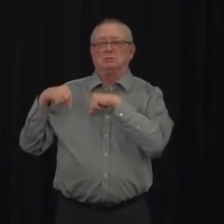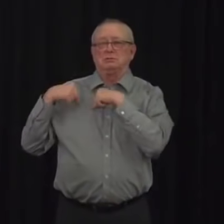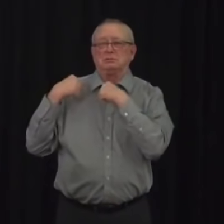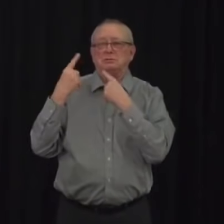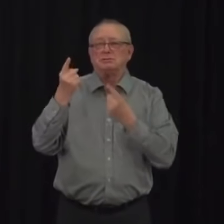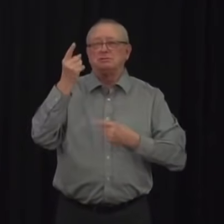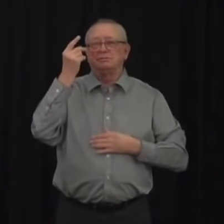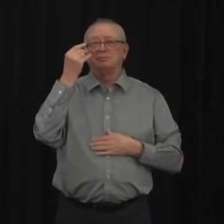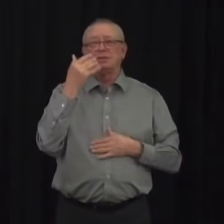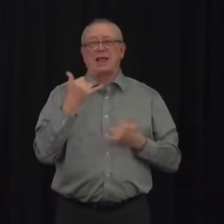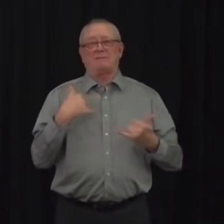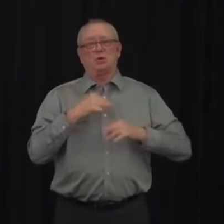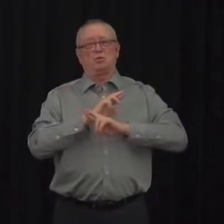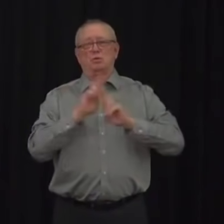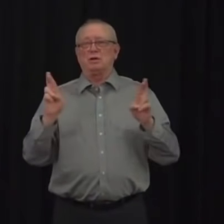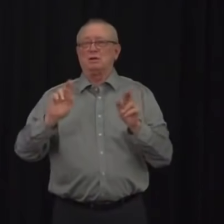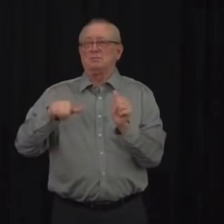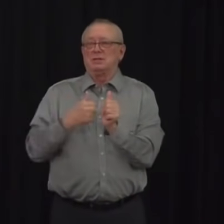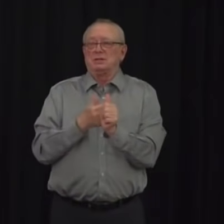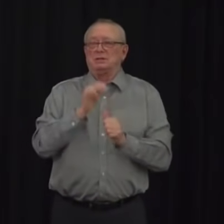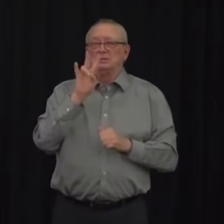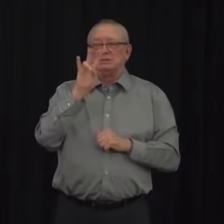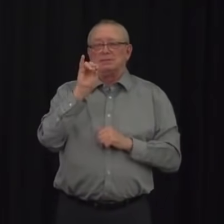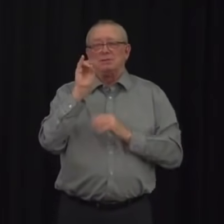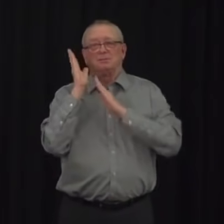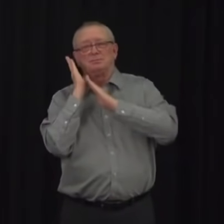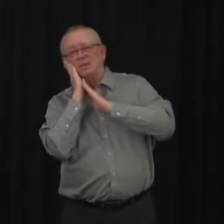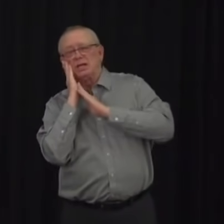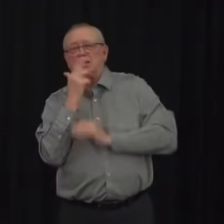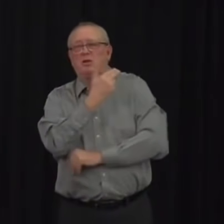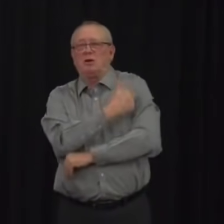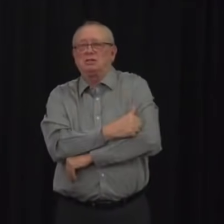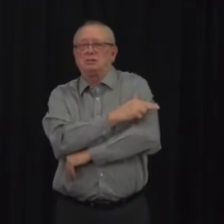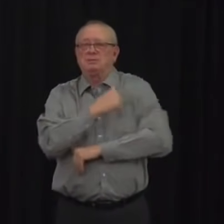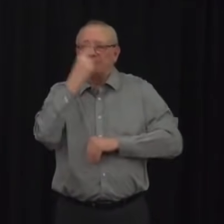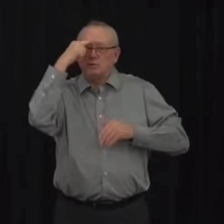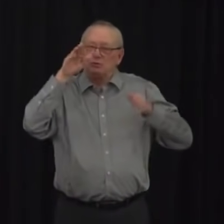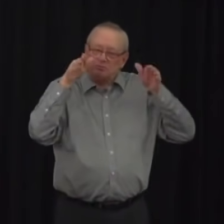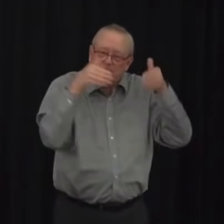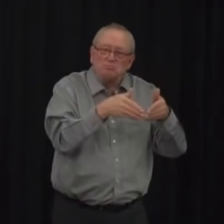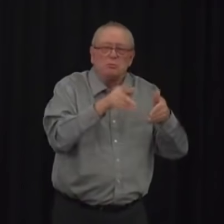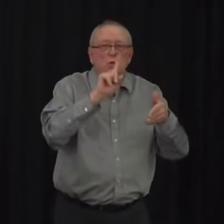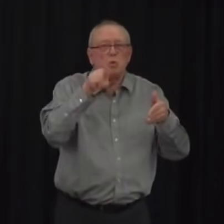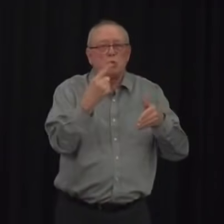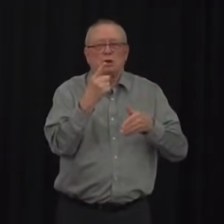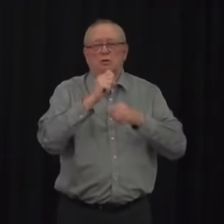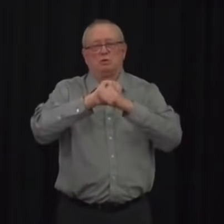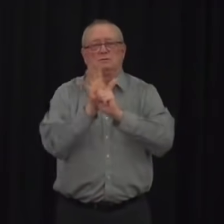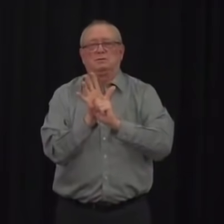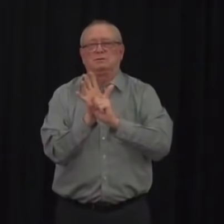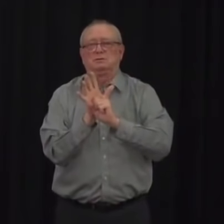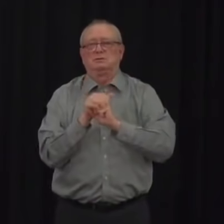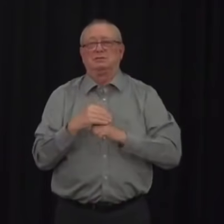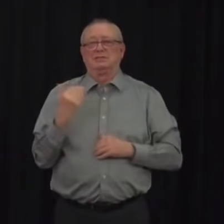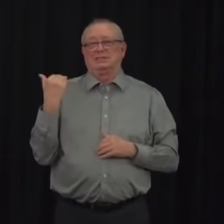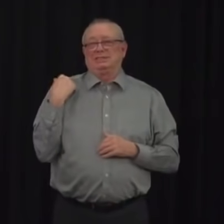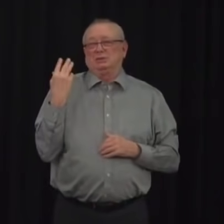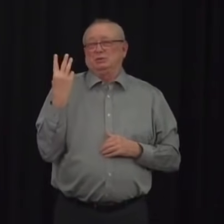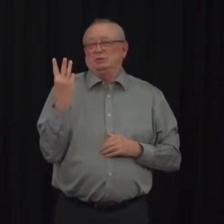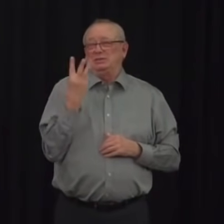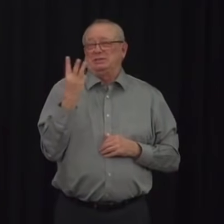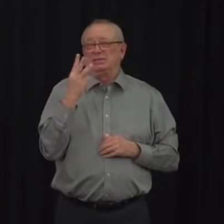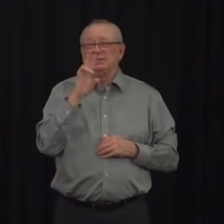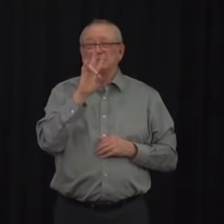have been planned for patients who test positive for COVID-19. On Wednesday, I said that 81% of these beds